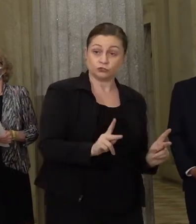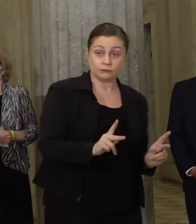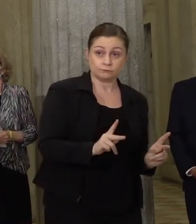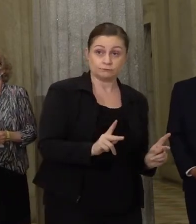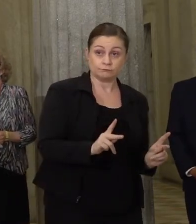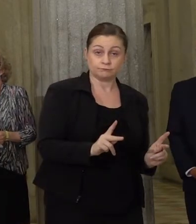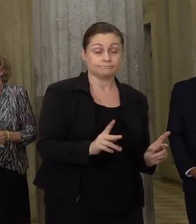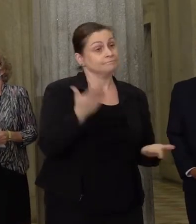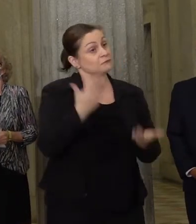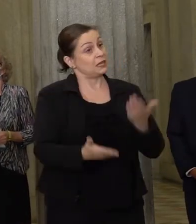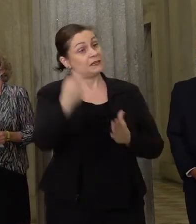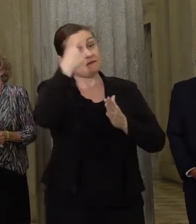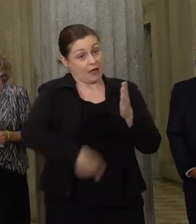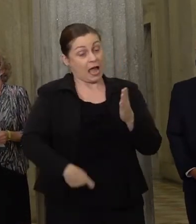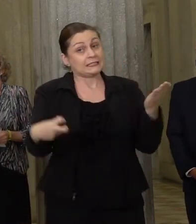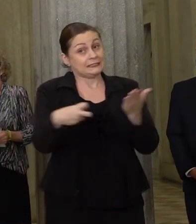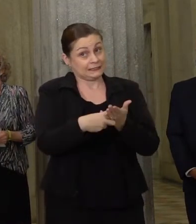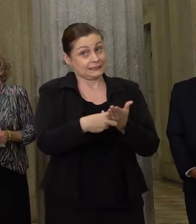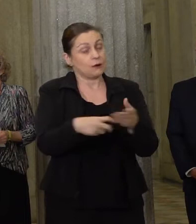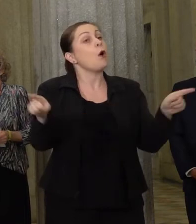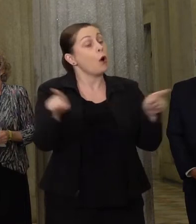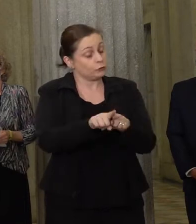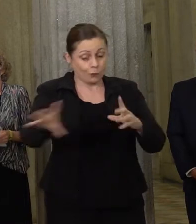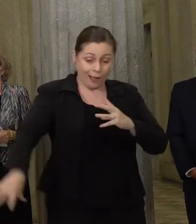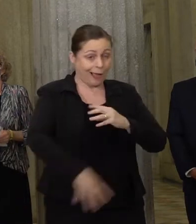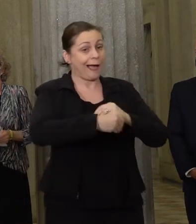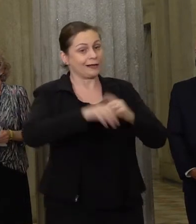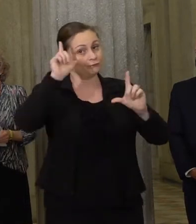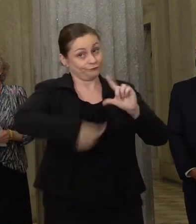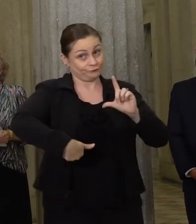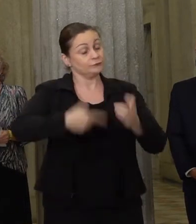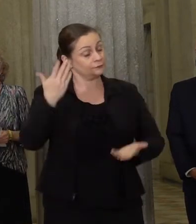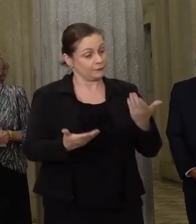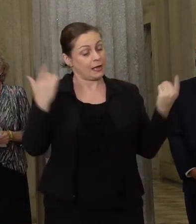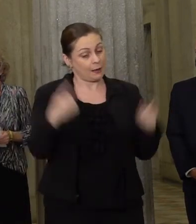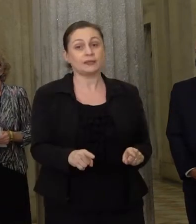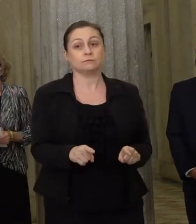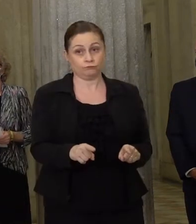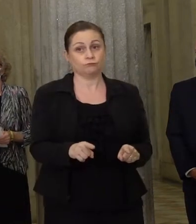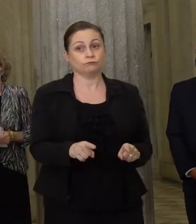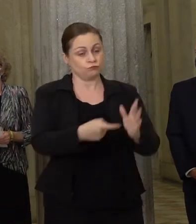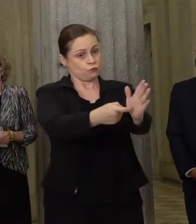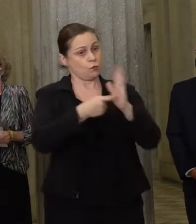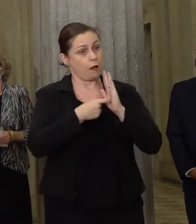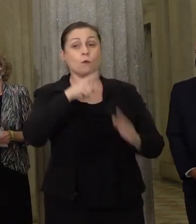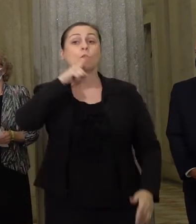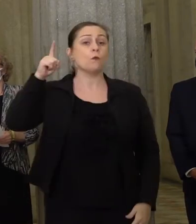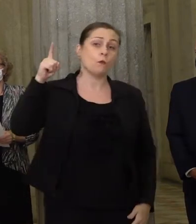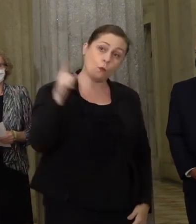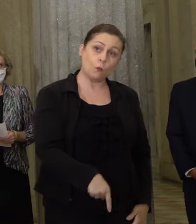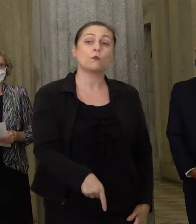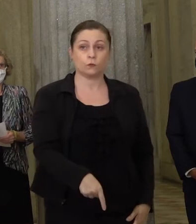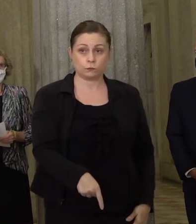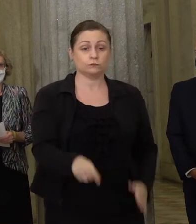they may lose their license by violating this order. This is a mandate. This is an order that the